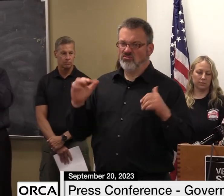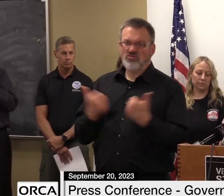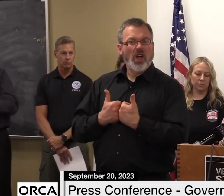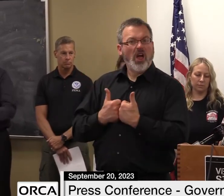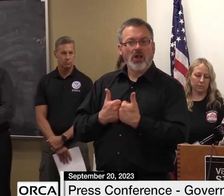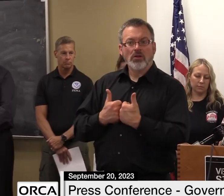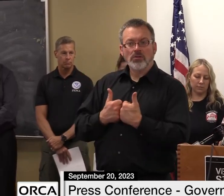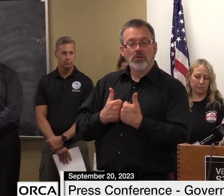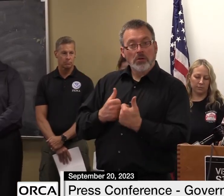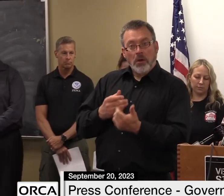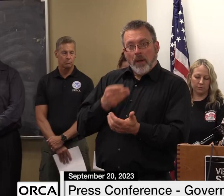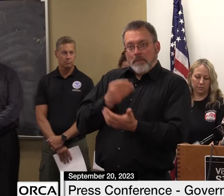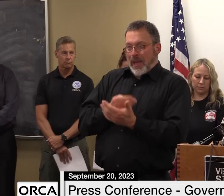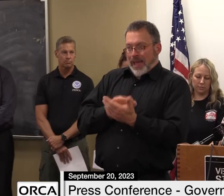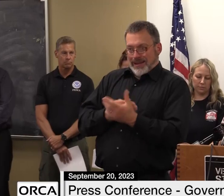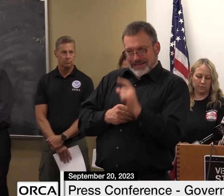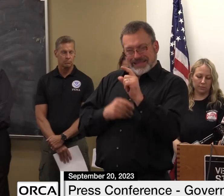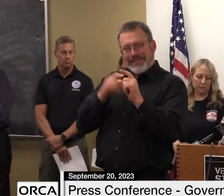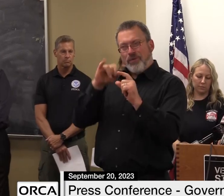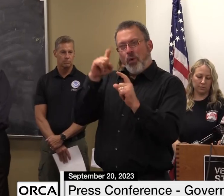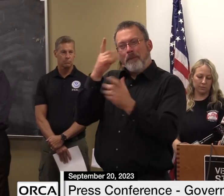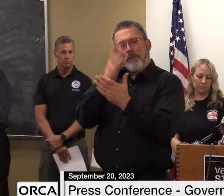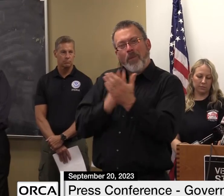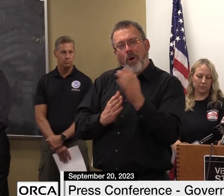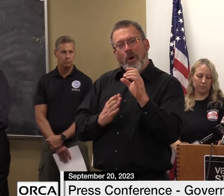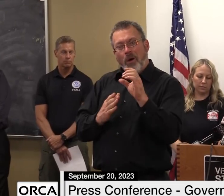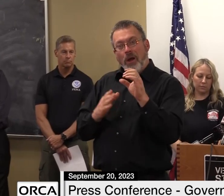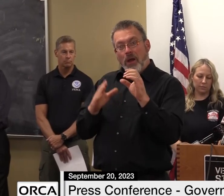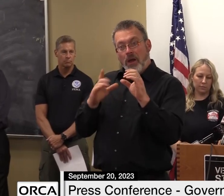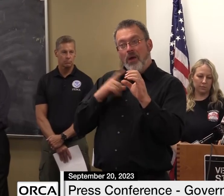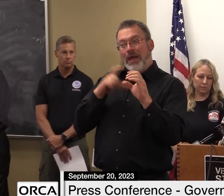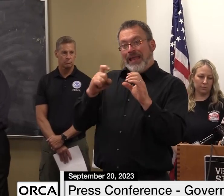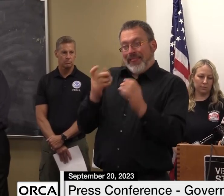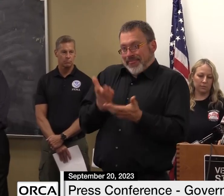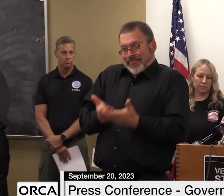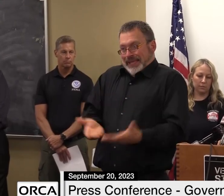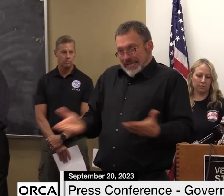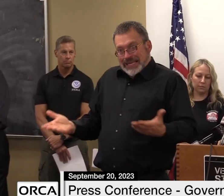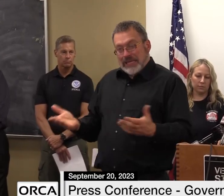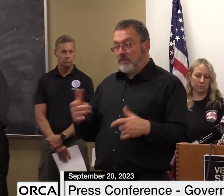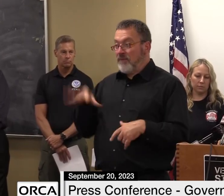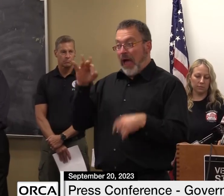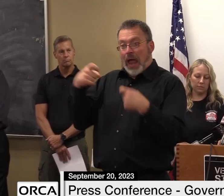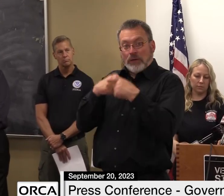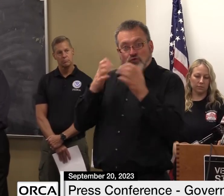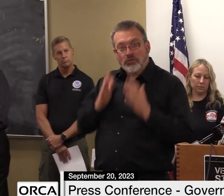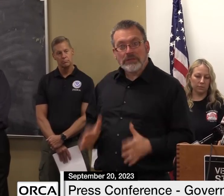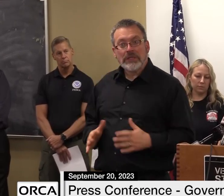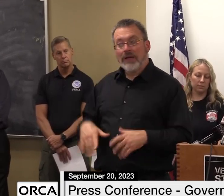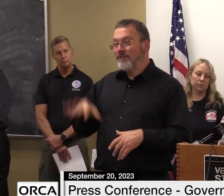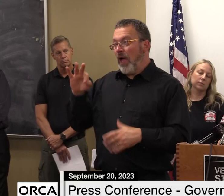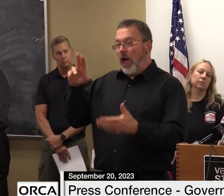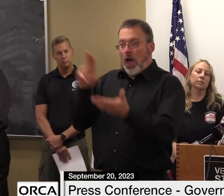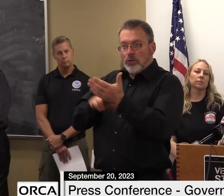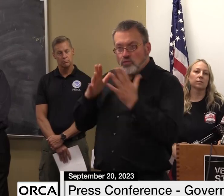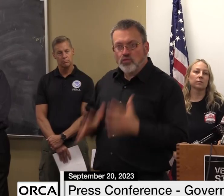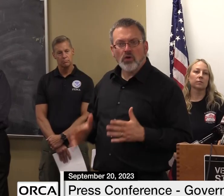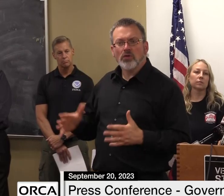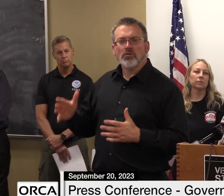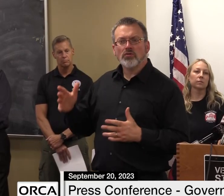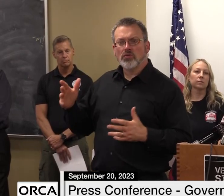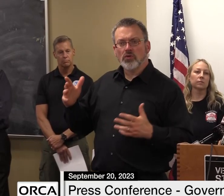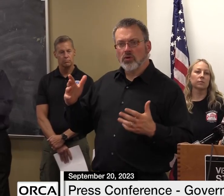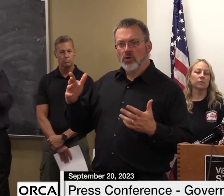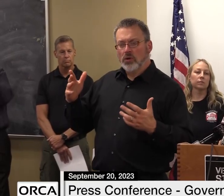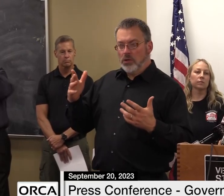end. It is actually finding the tradespeople to do the work. And if there's a gap somehow, we want